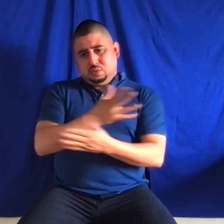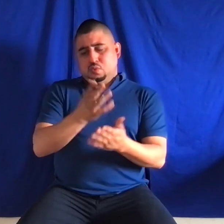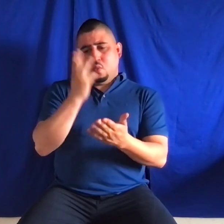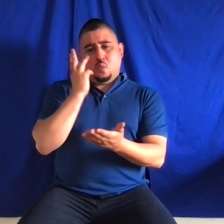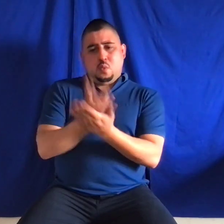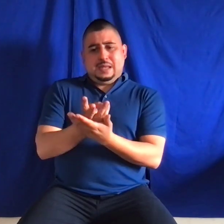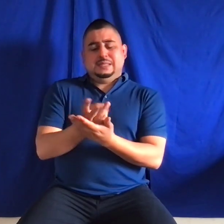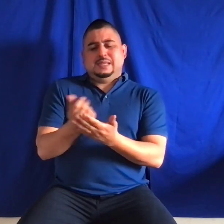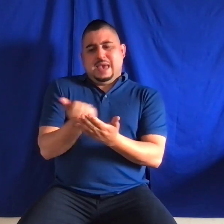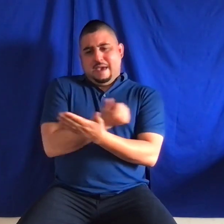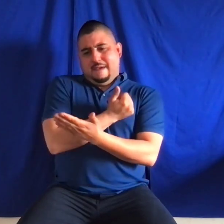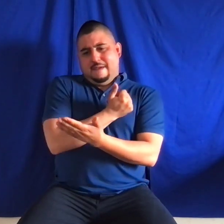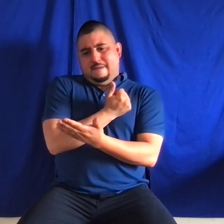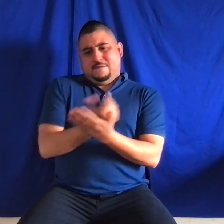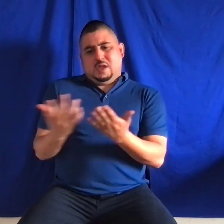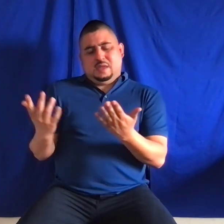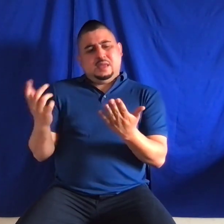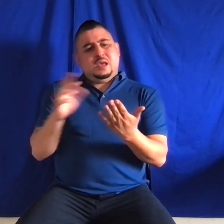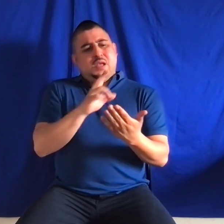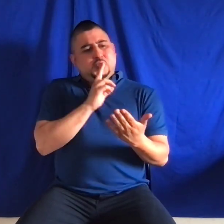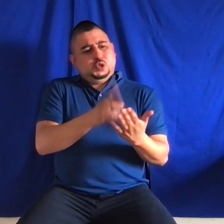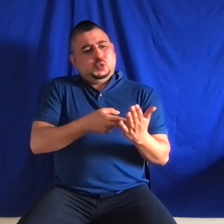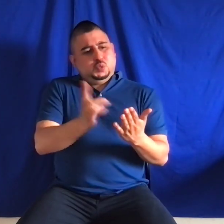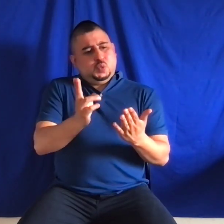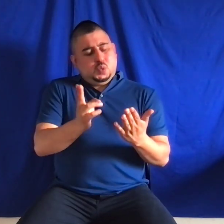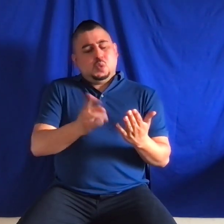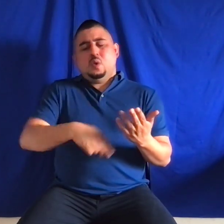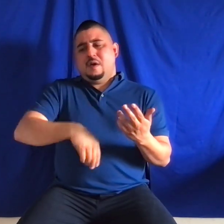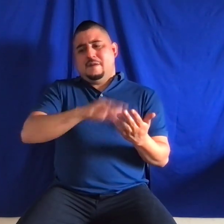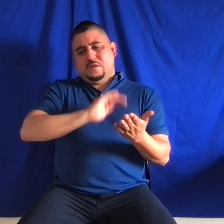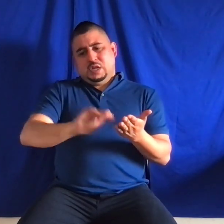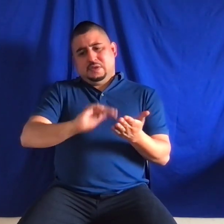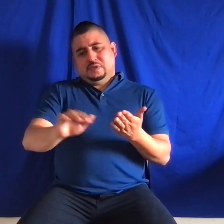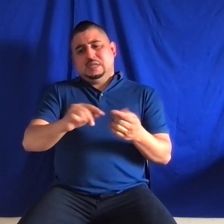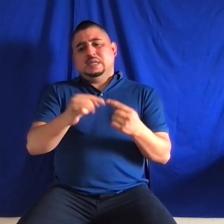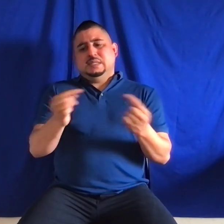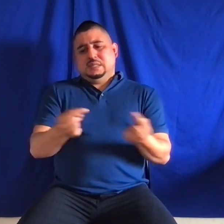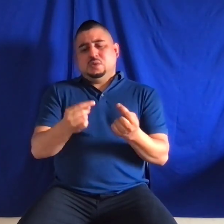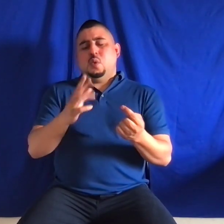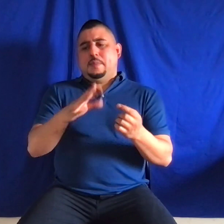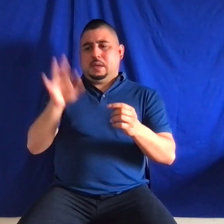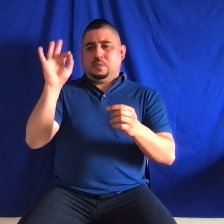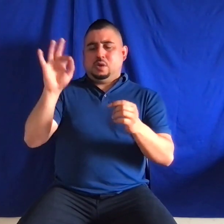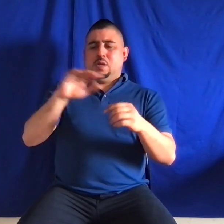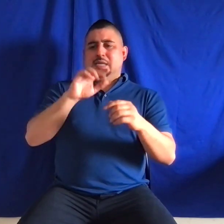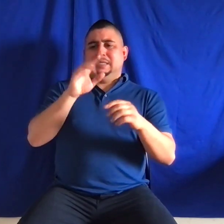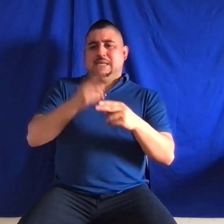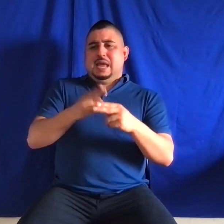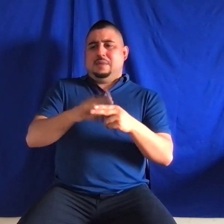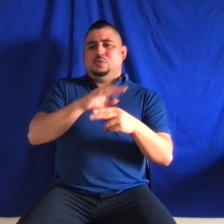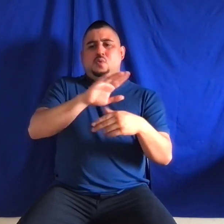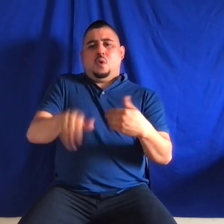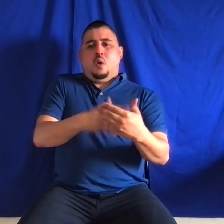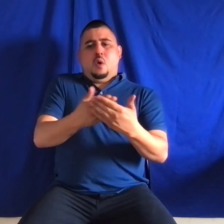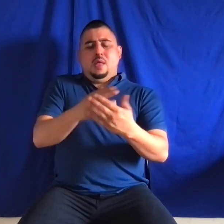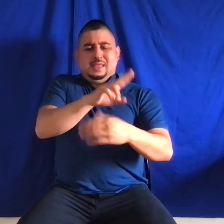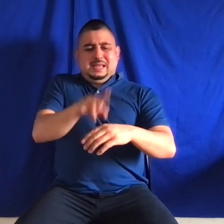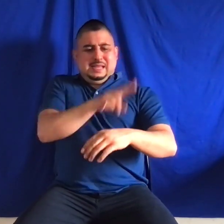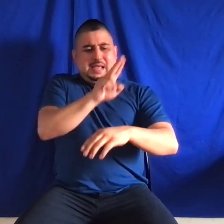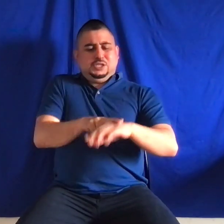these things, of the truth of the forgiveness of sins that is to be preached in his name to all the nations, that wasn't